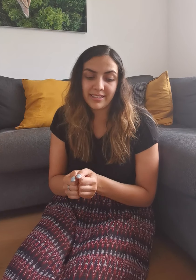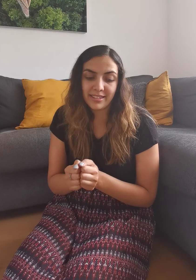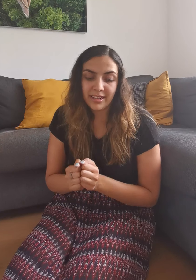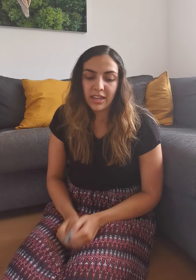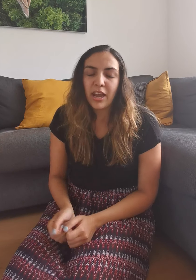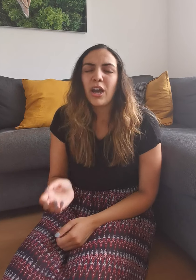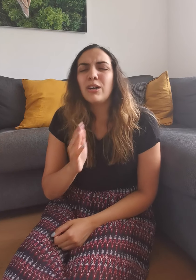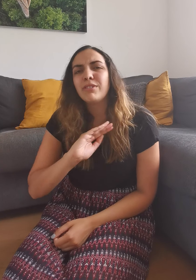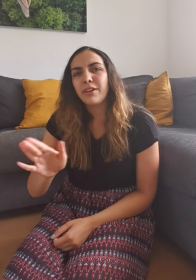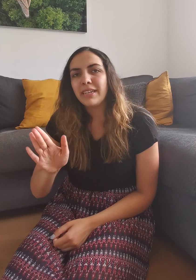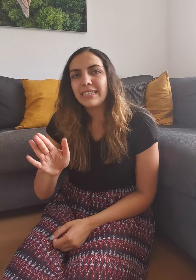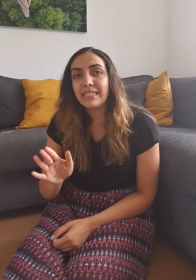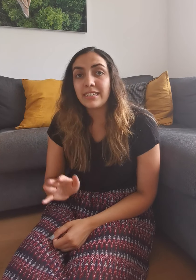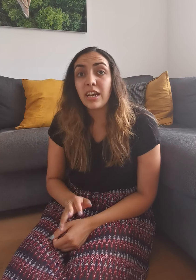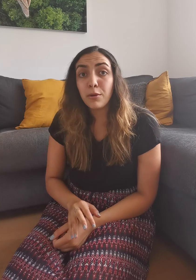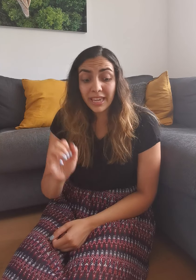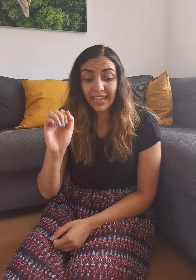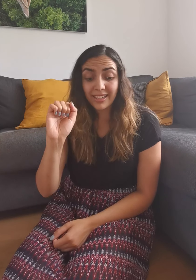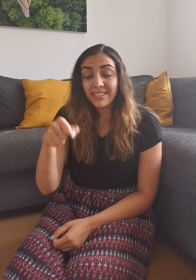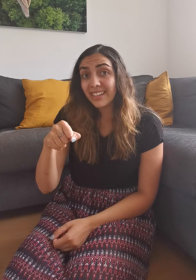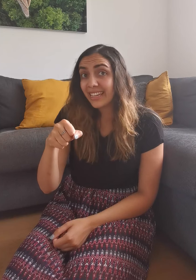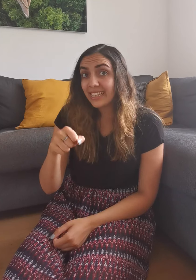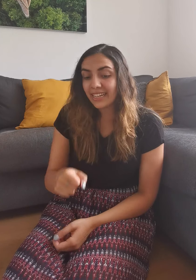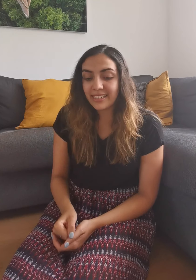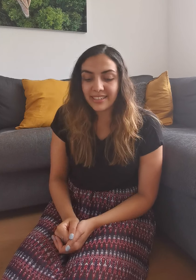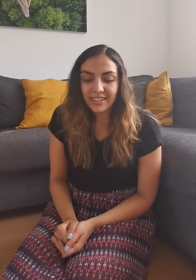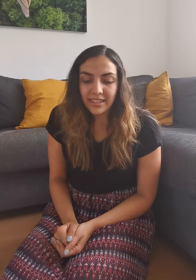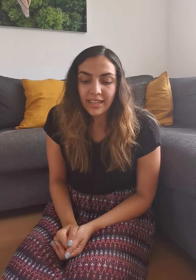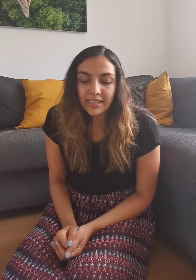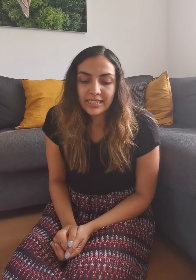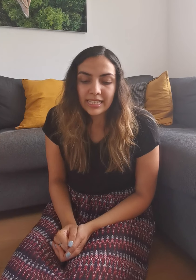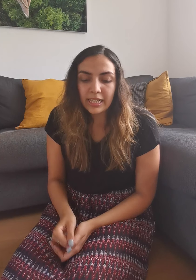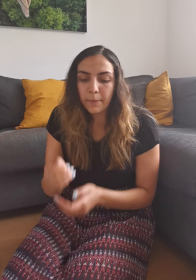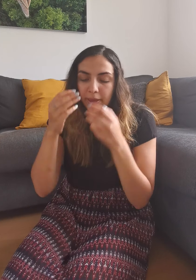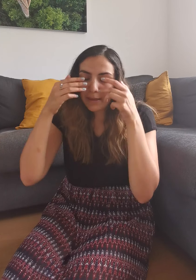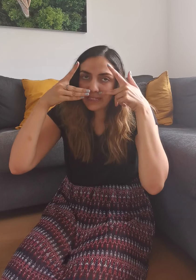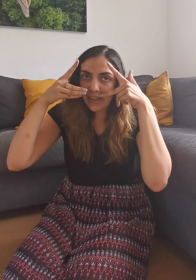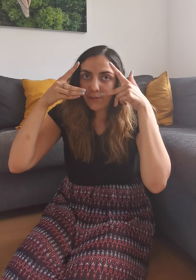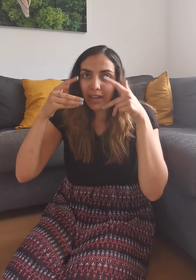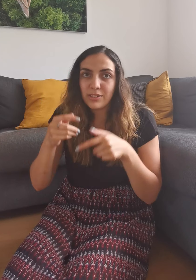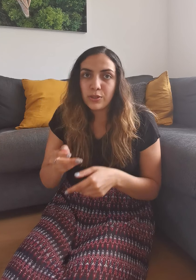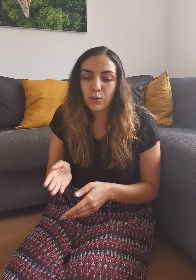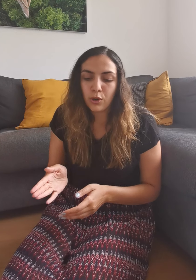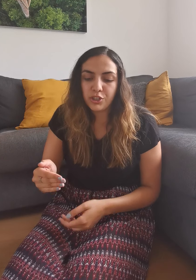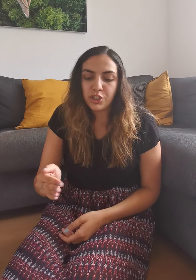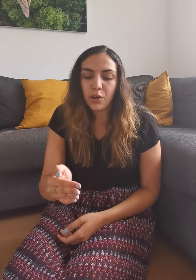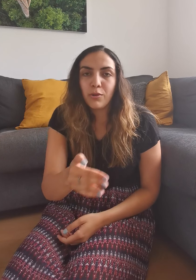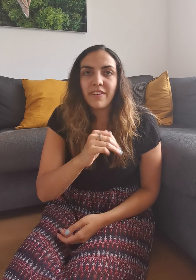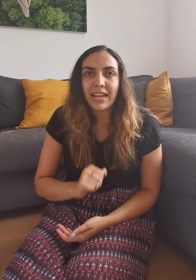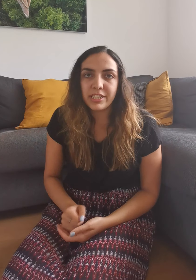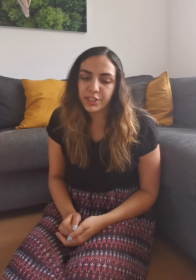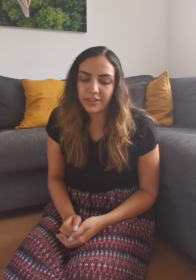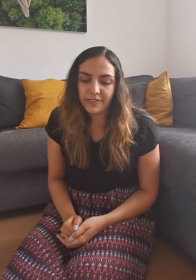chest. Oh no, he didn't. Oh yes, he did. Tiddler peeked out and saw a shoal of